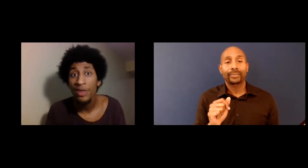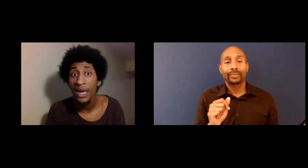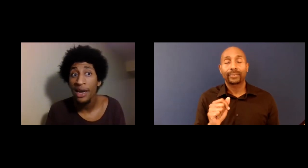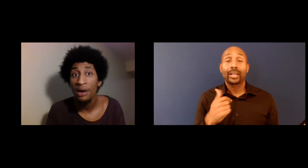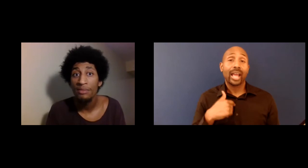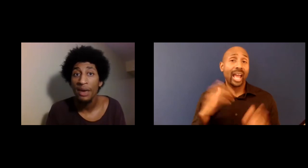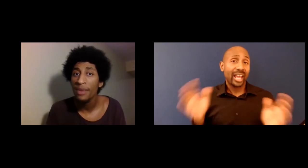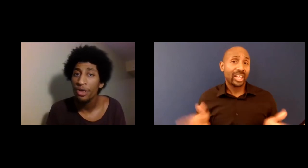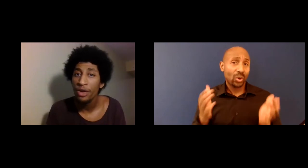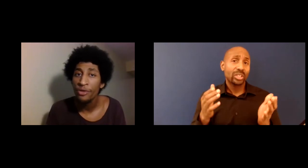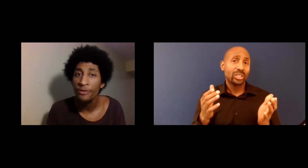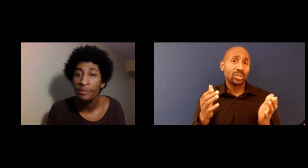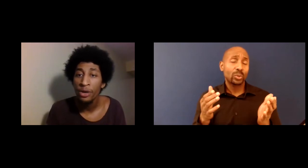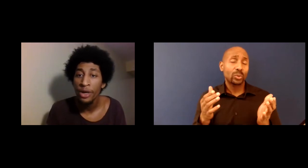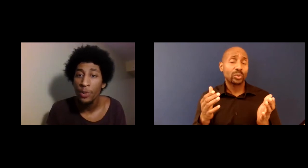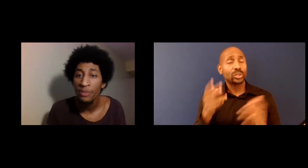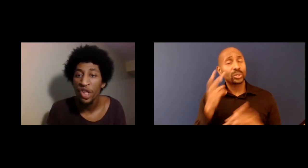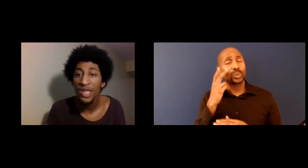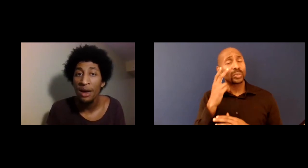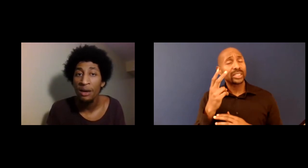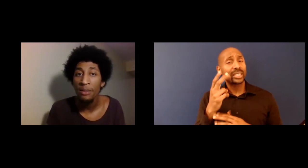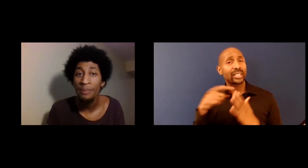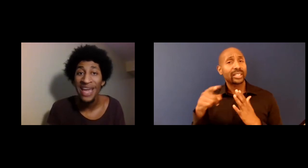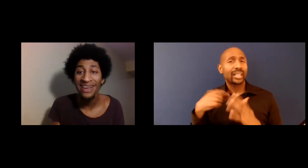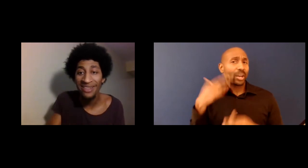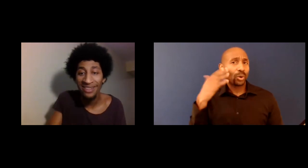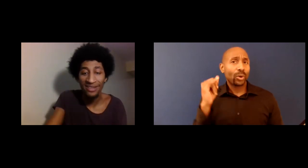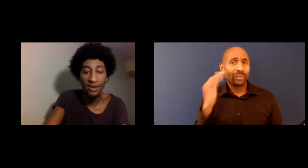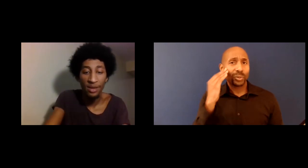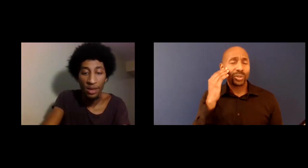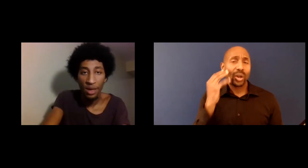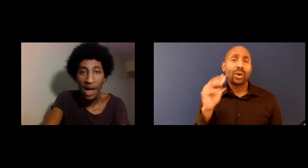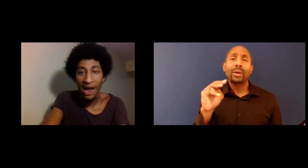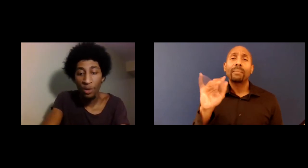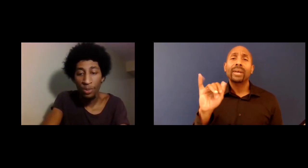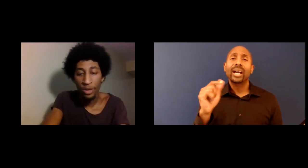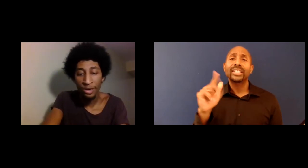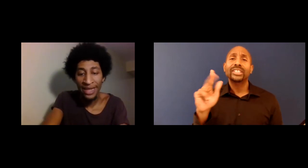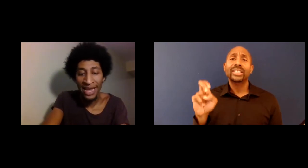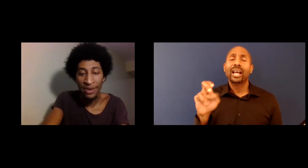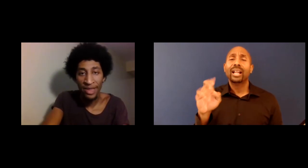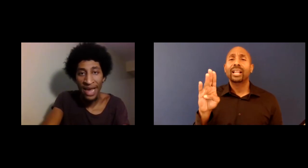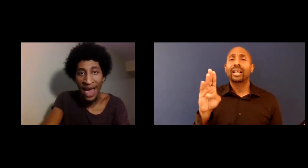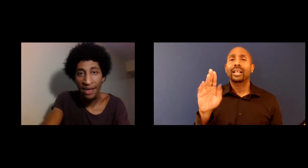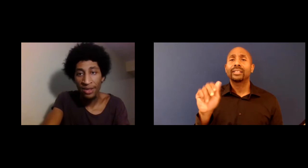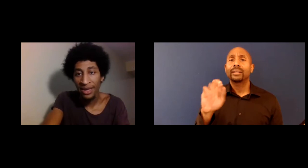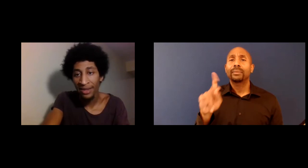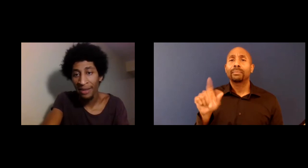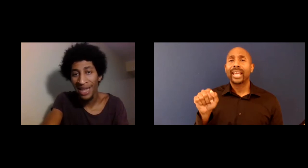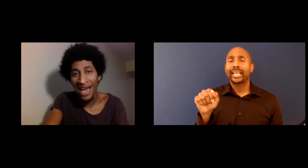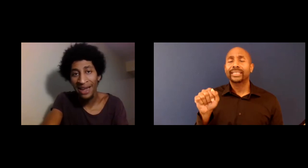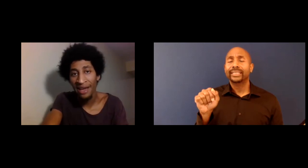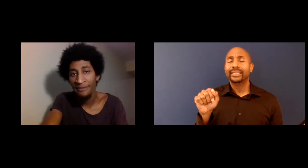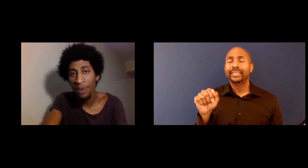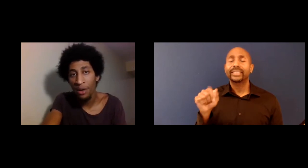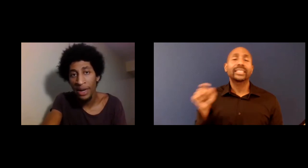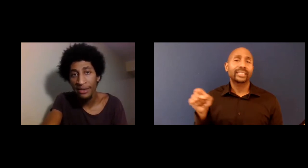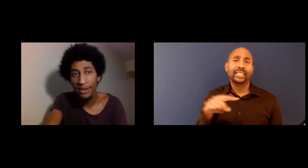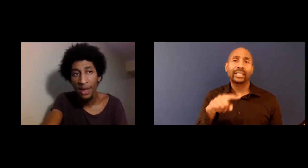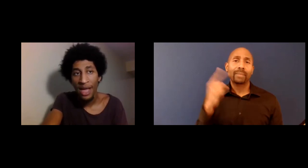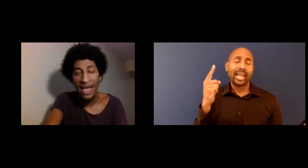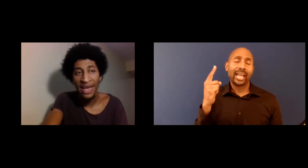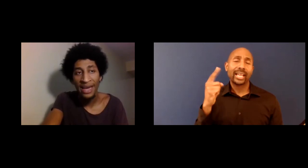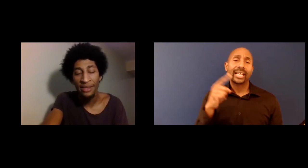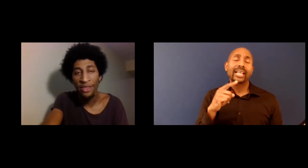encourage you to check out, I'm not sure if you're familiar with Michelle Banks. I will put her name in the chat. She is a Black deaf